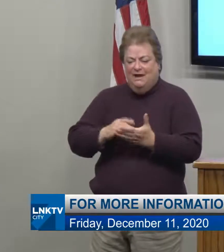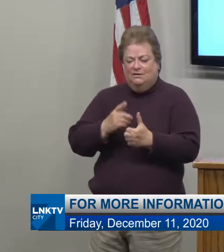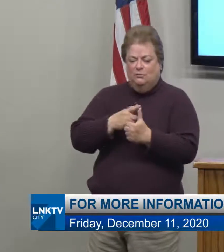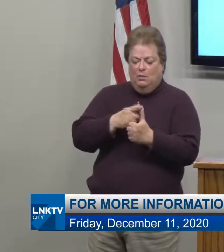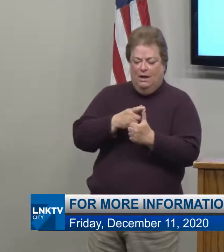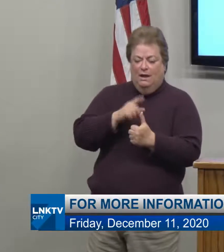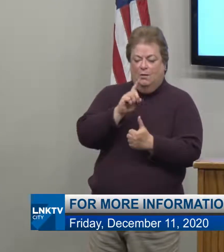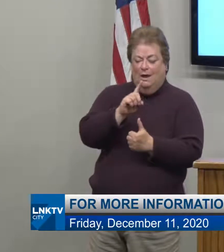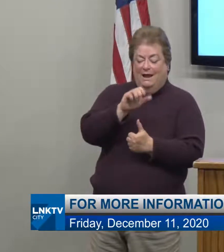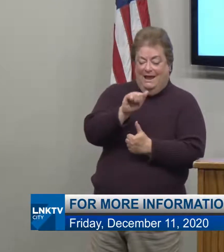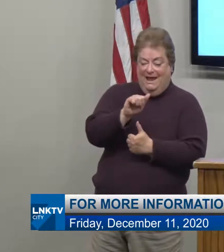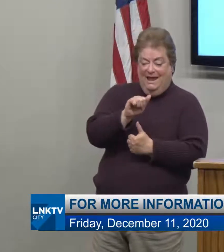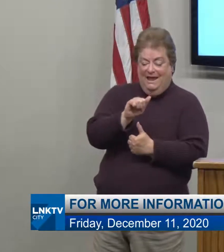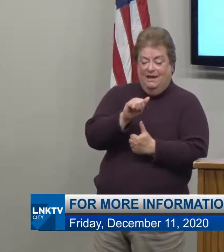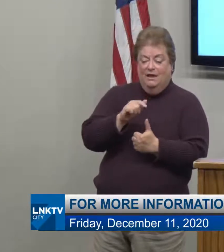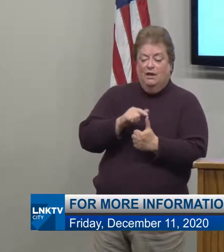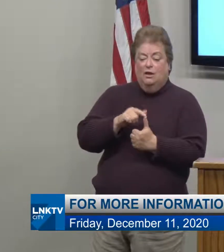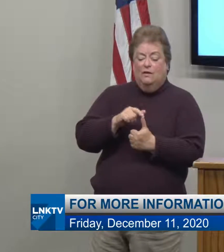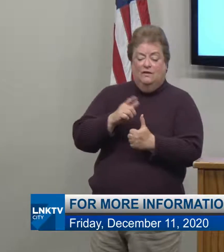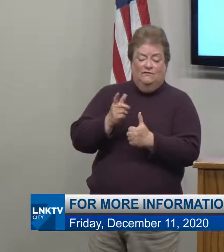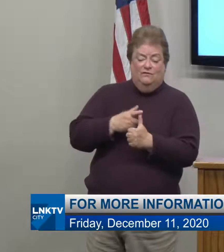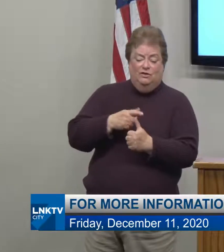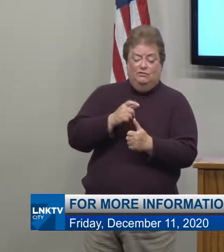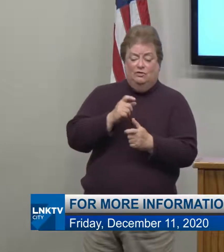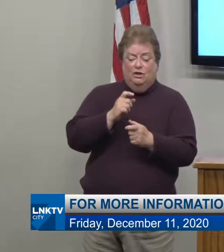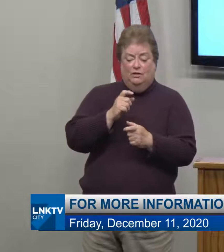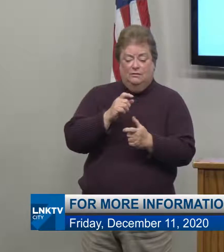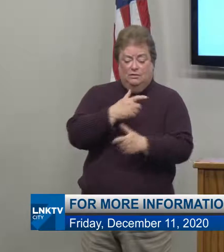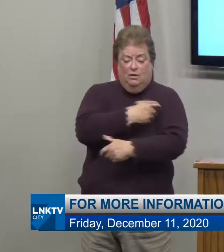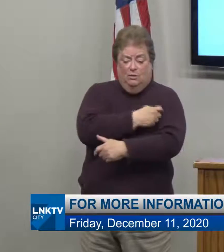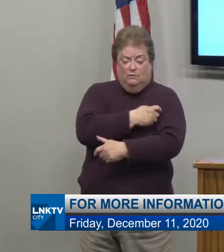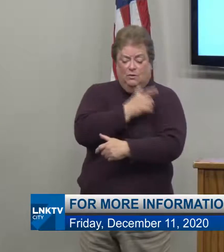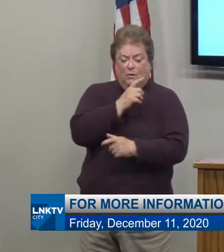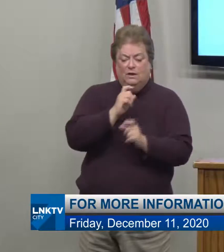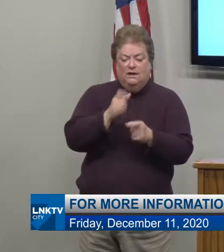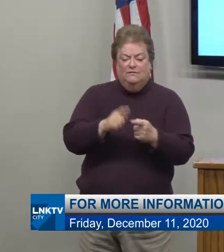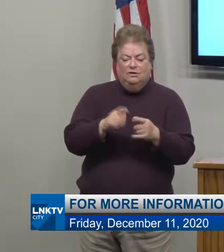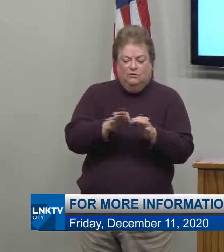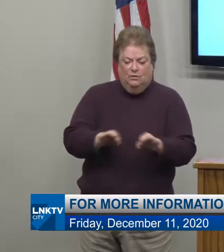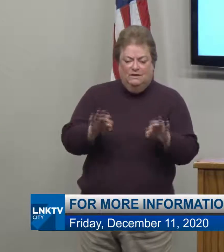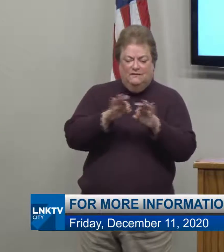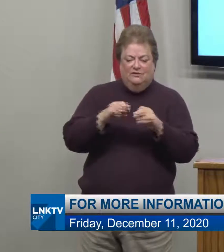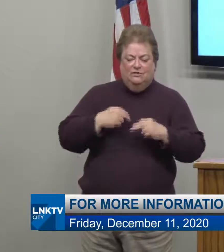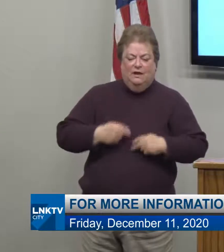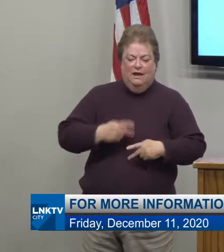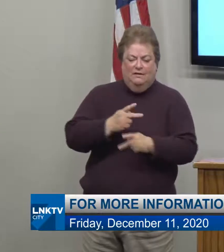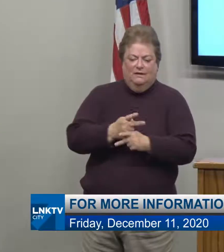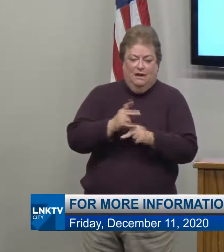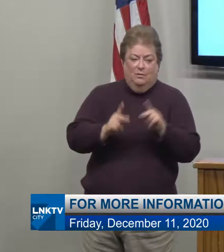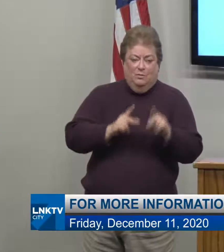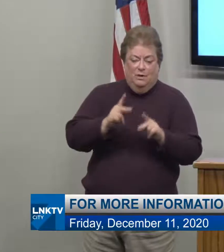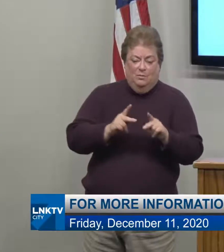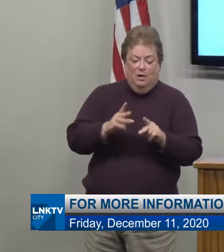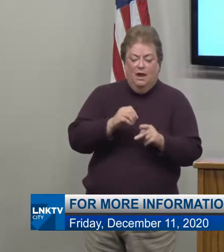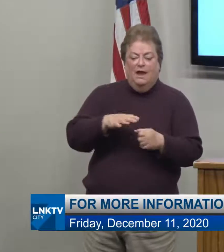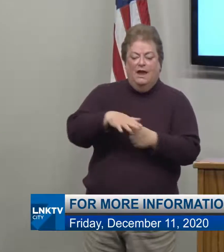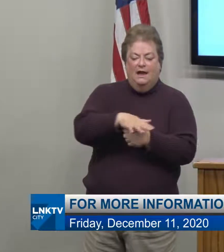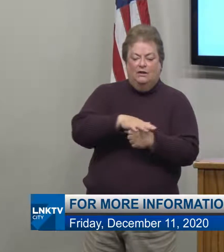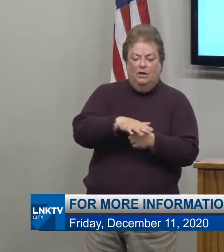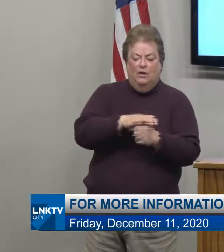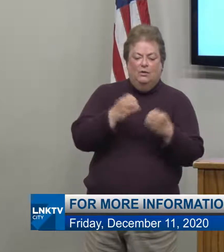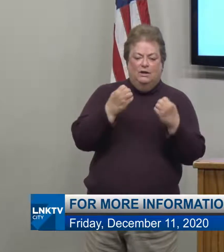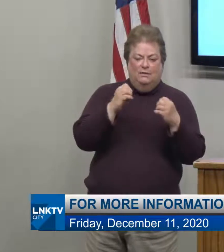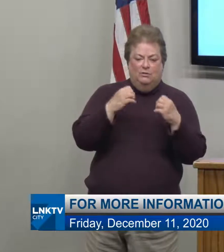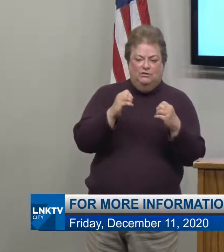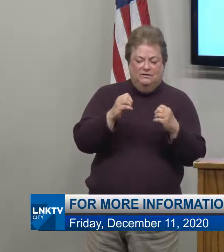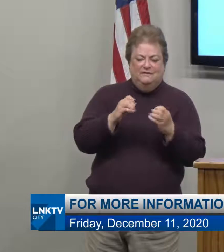phase 1A, the very first doses will be offered to essential healthcare personnel and local emergency